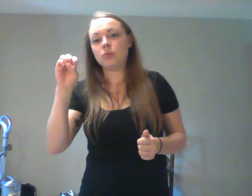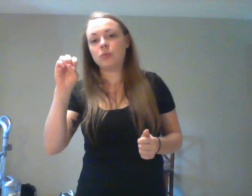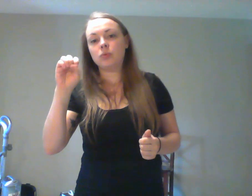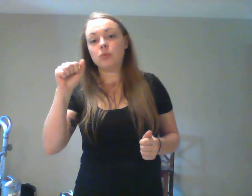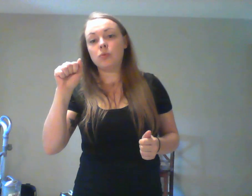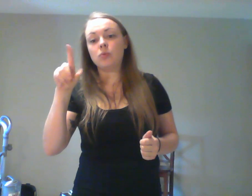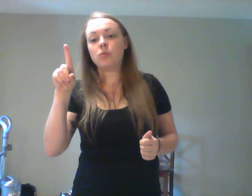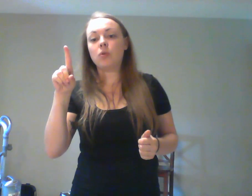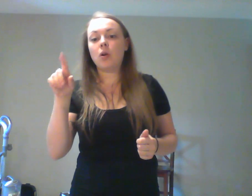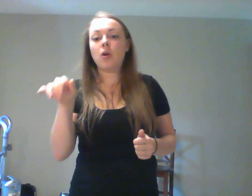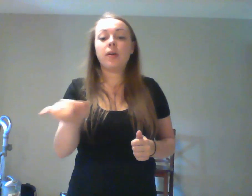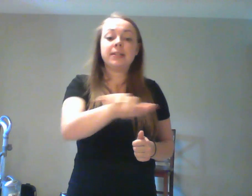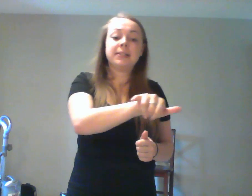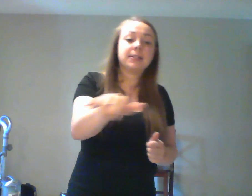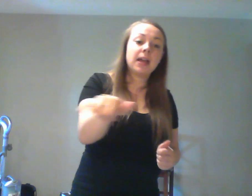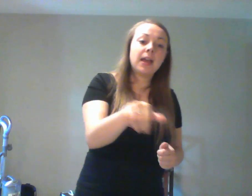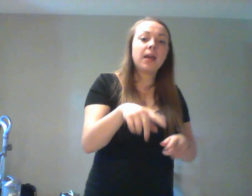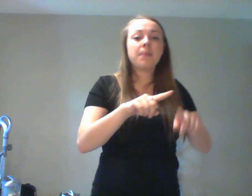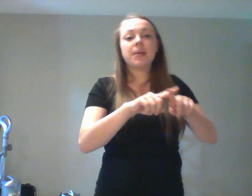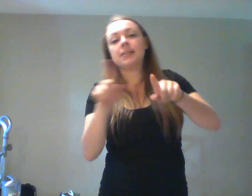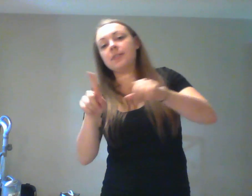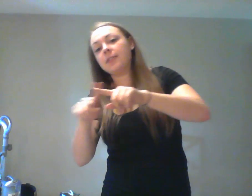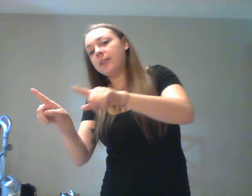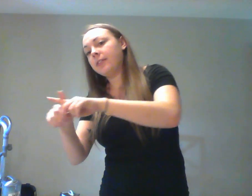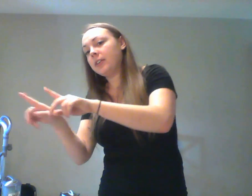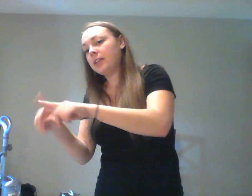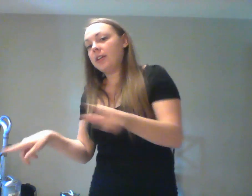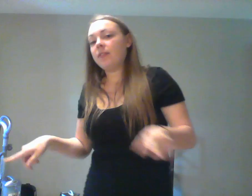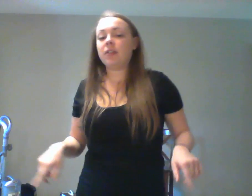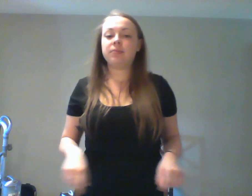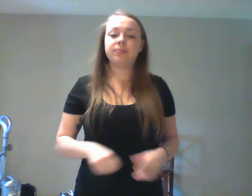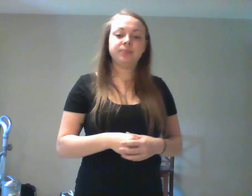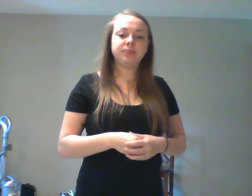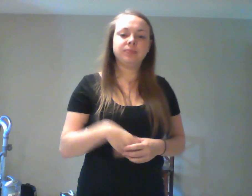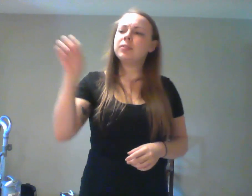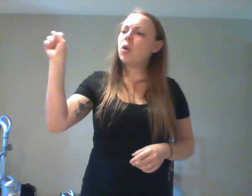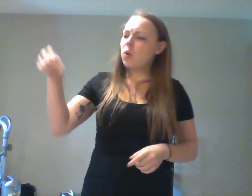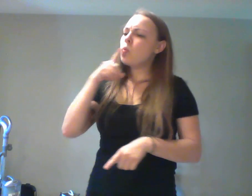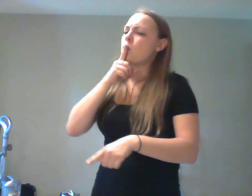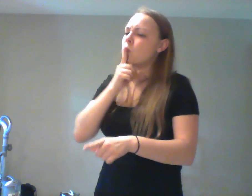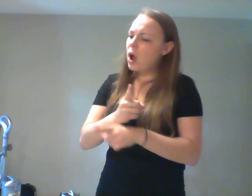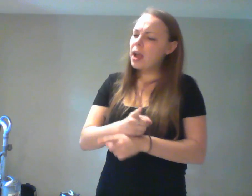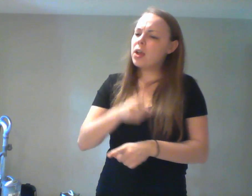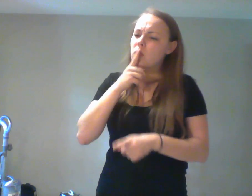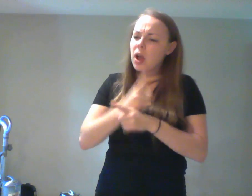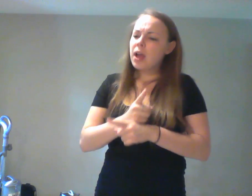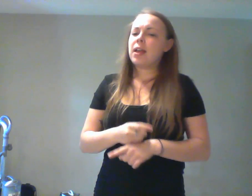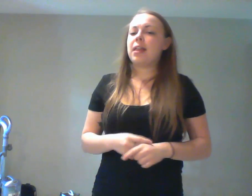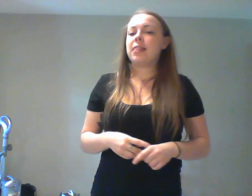and toad have things in common and their differences.